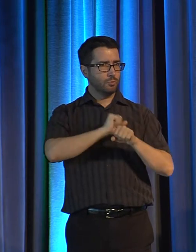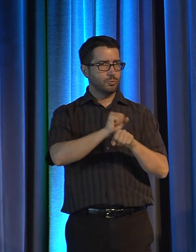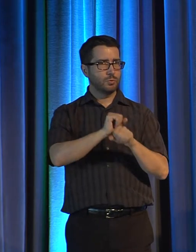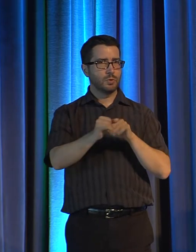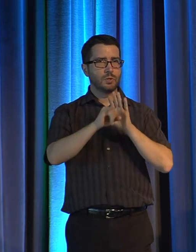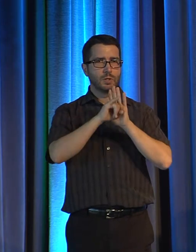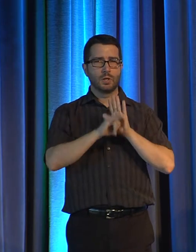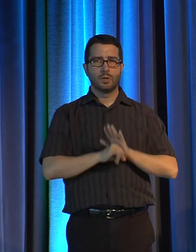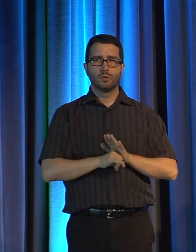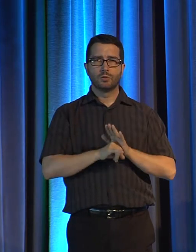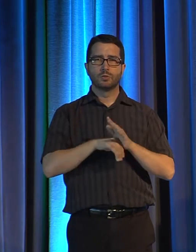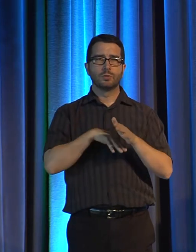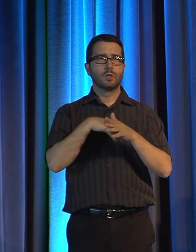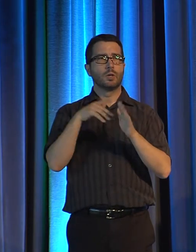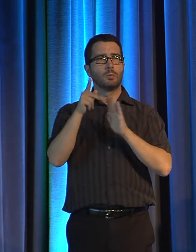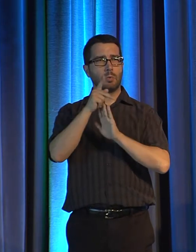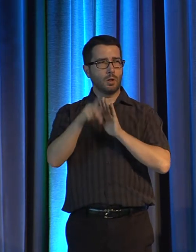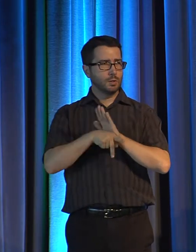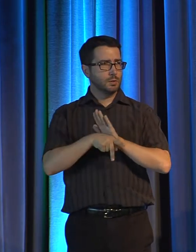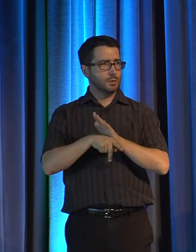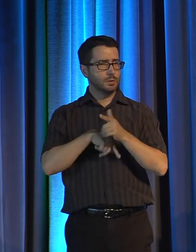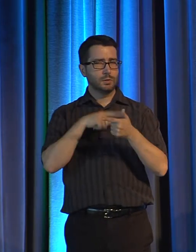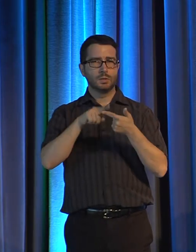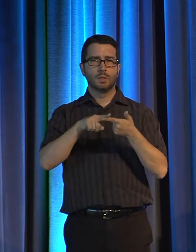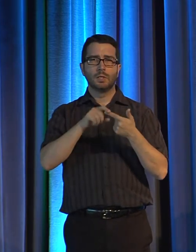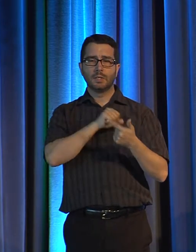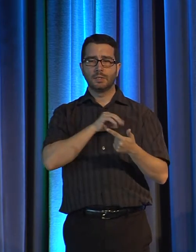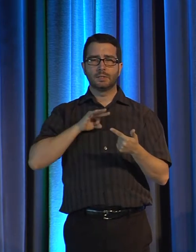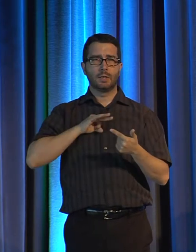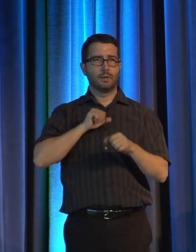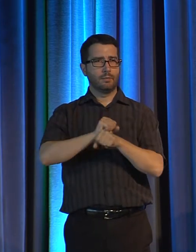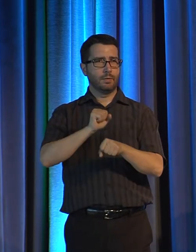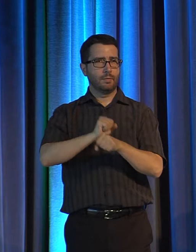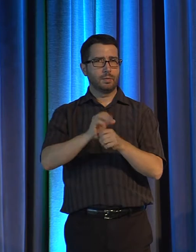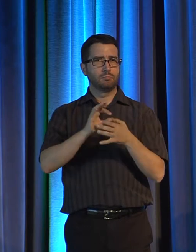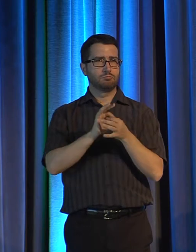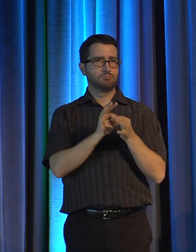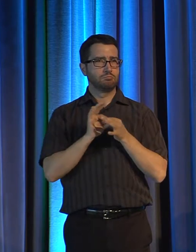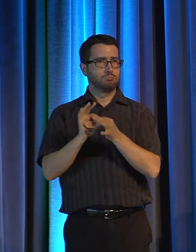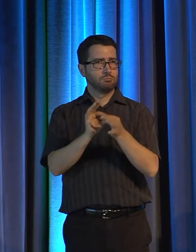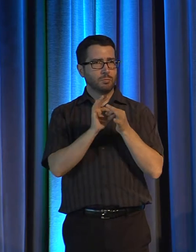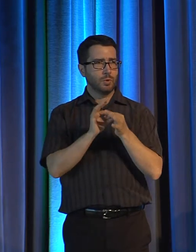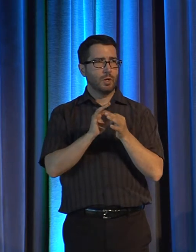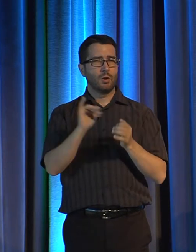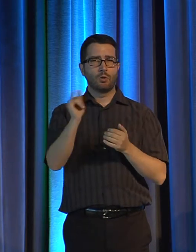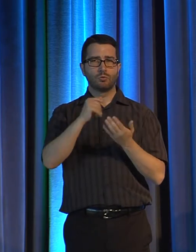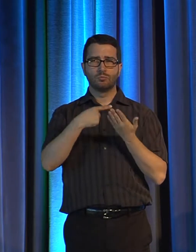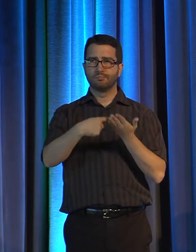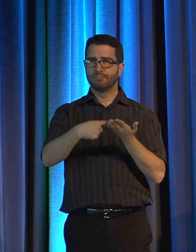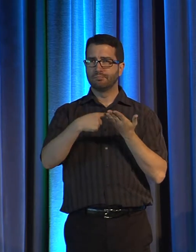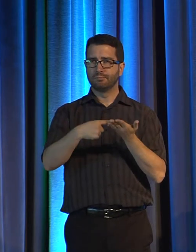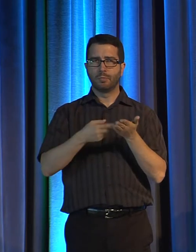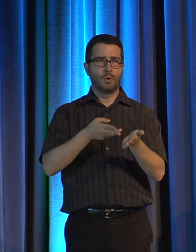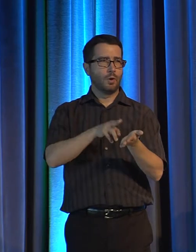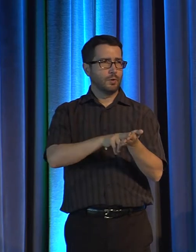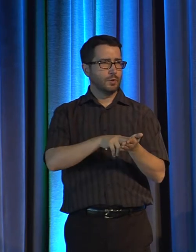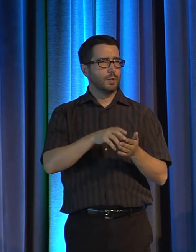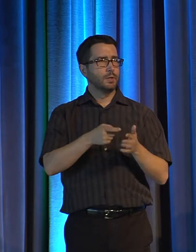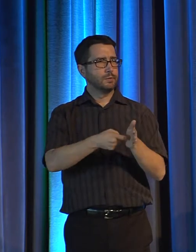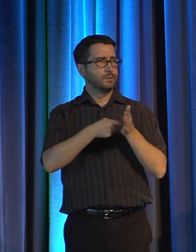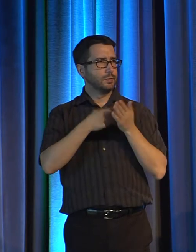and policy, employee and labor relations, including collective bargaining and essential services